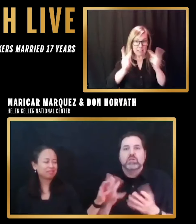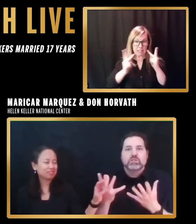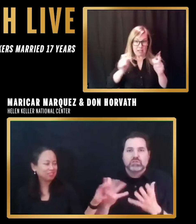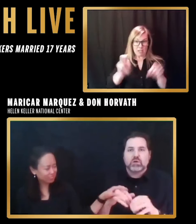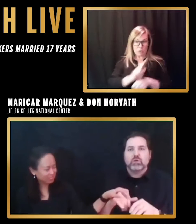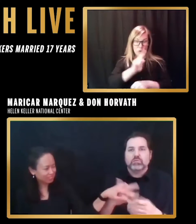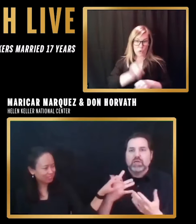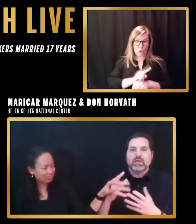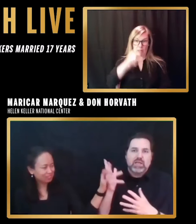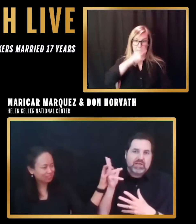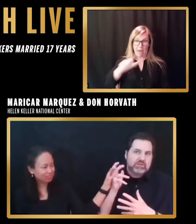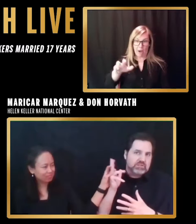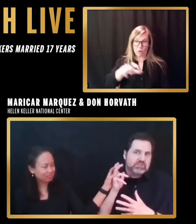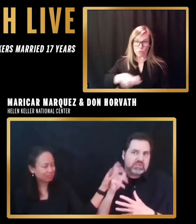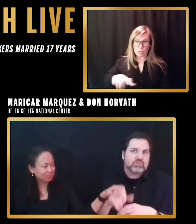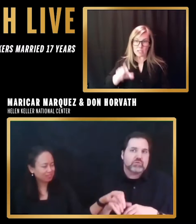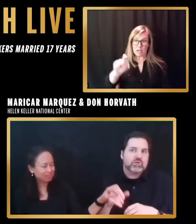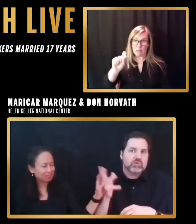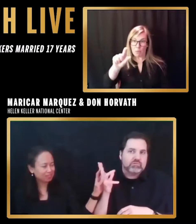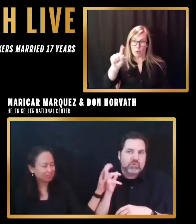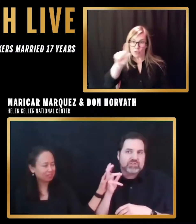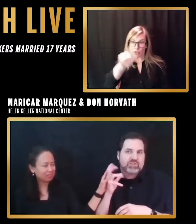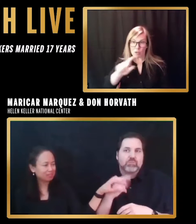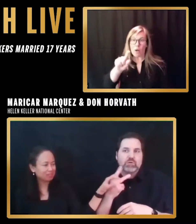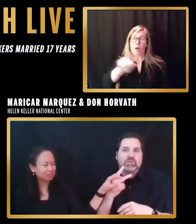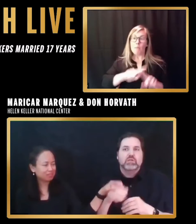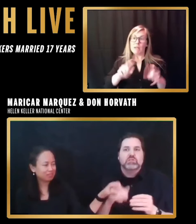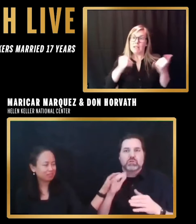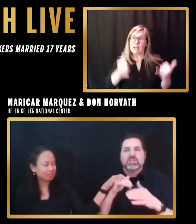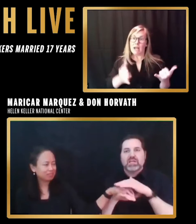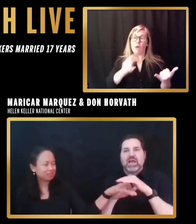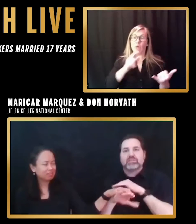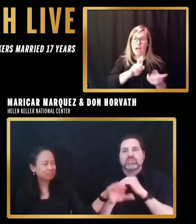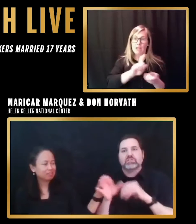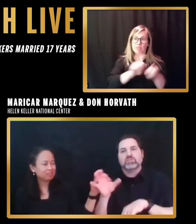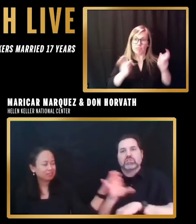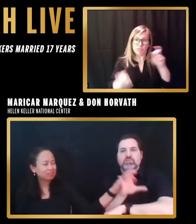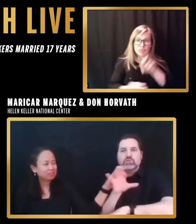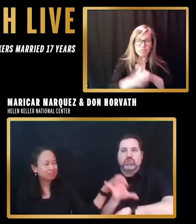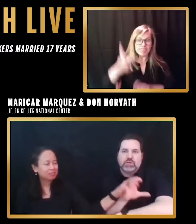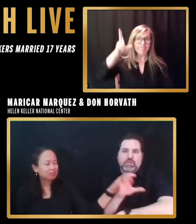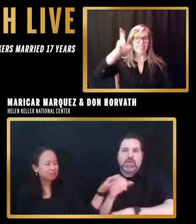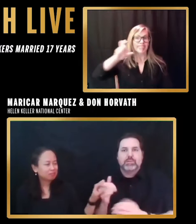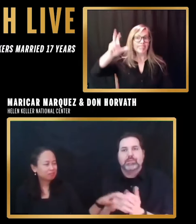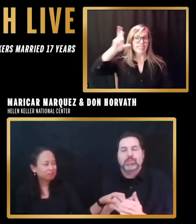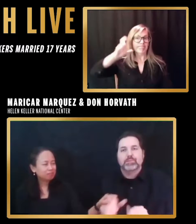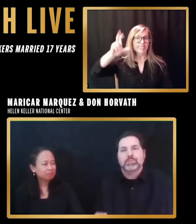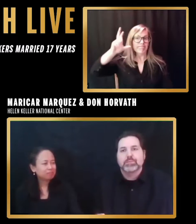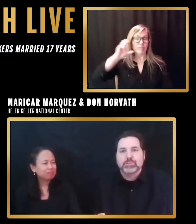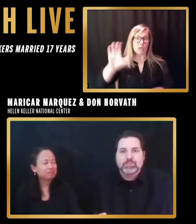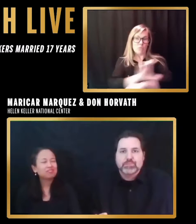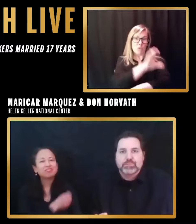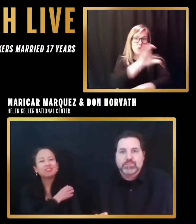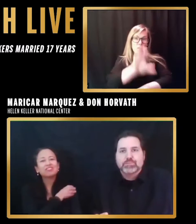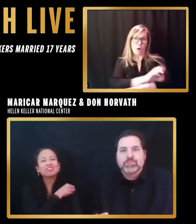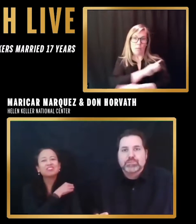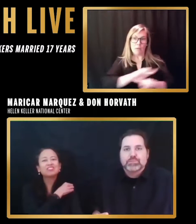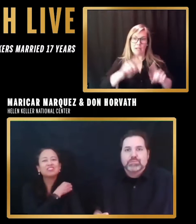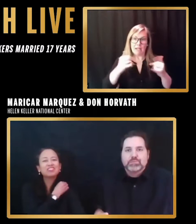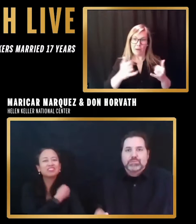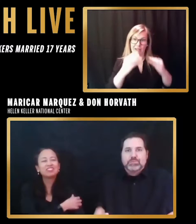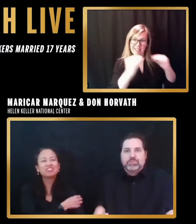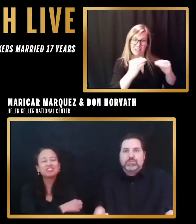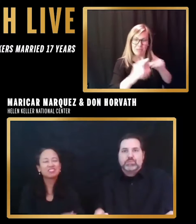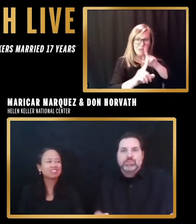shortcuts. So, and listening for the voice output, so he can access his computer again.